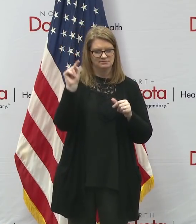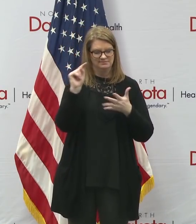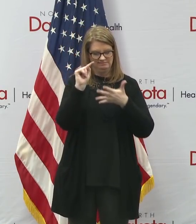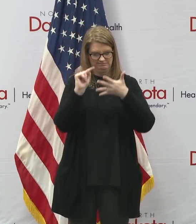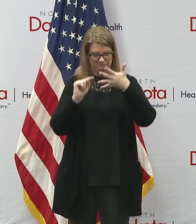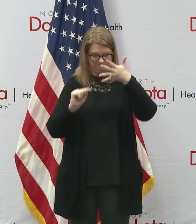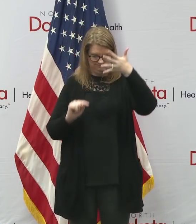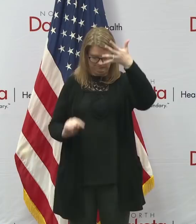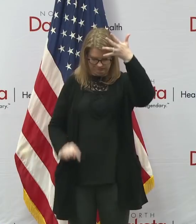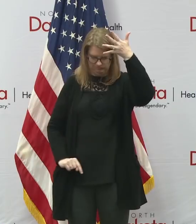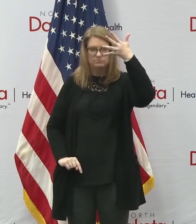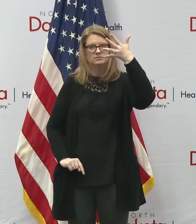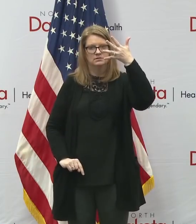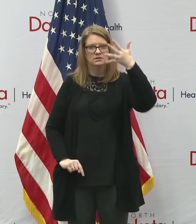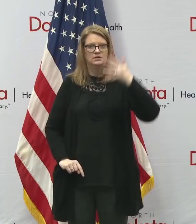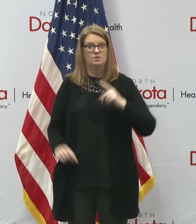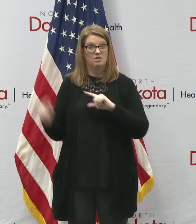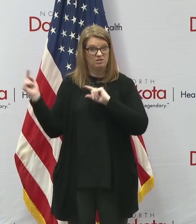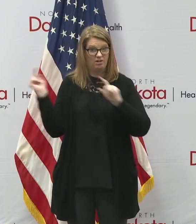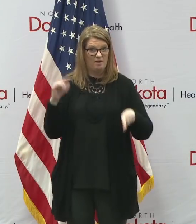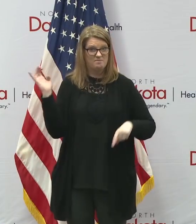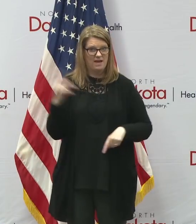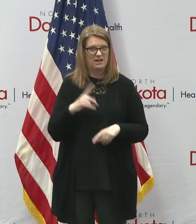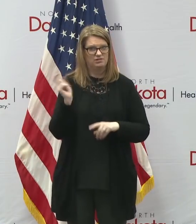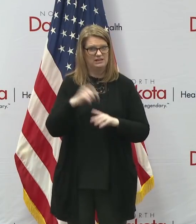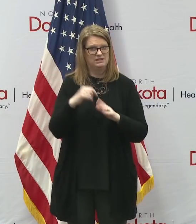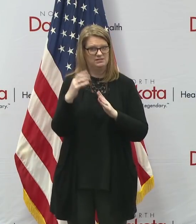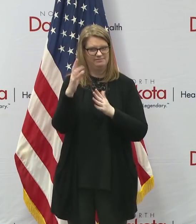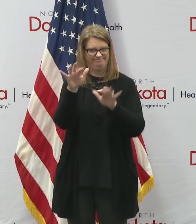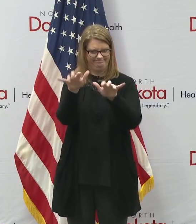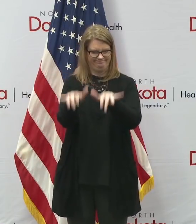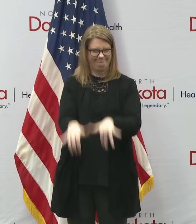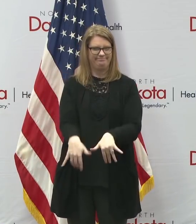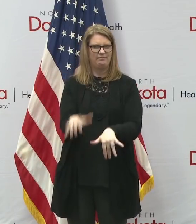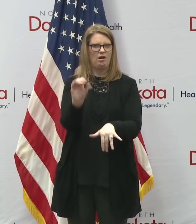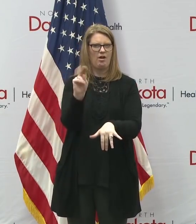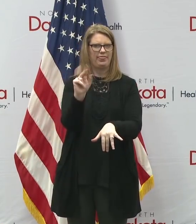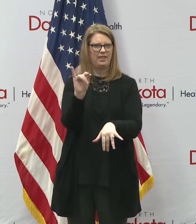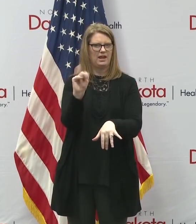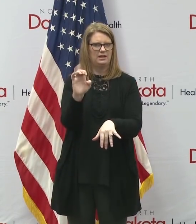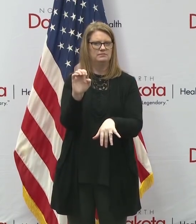to register from when they're returning. But here's our State Health Officer, Mylynn Tufte.